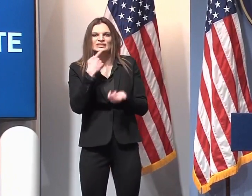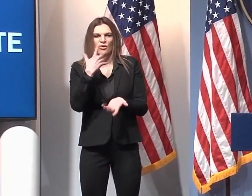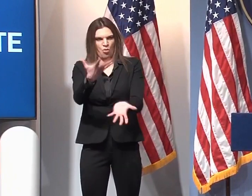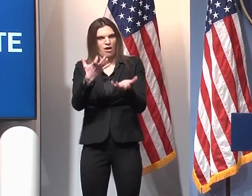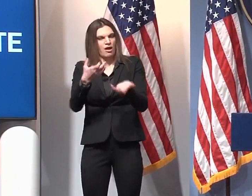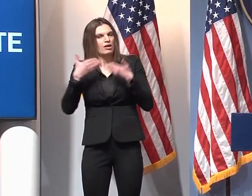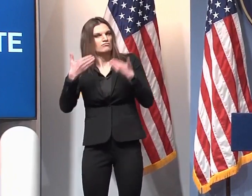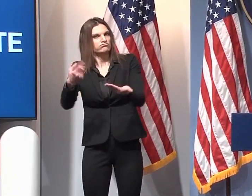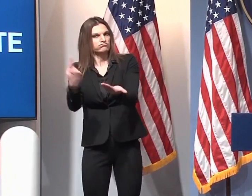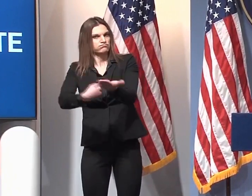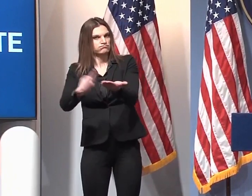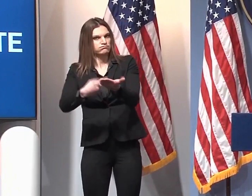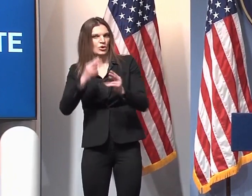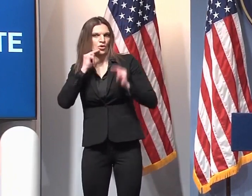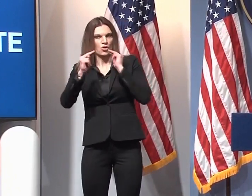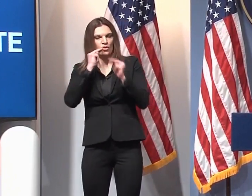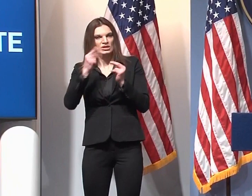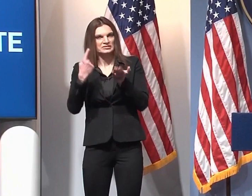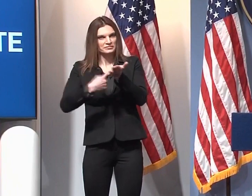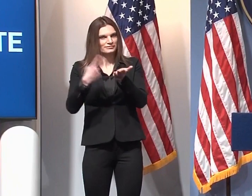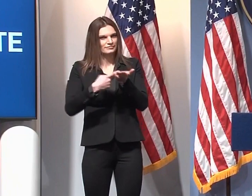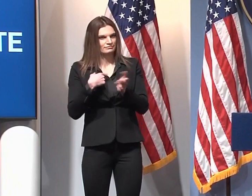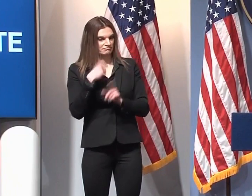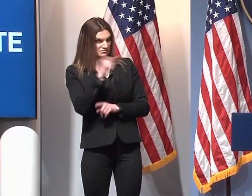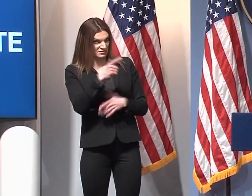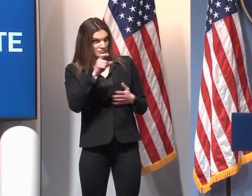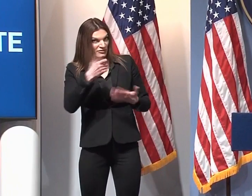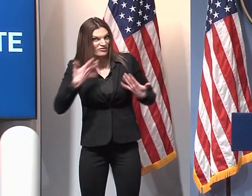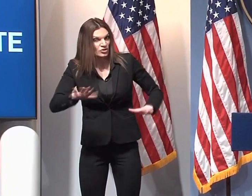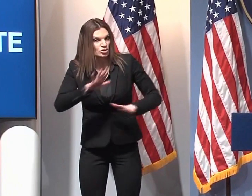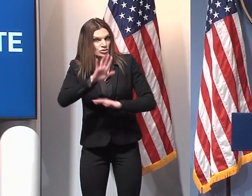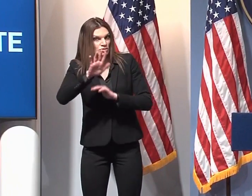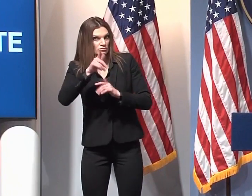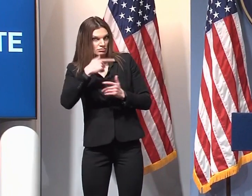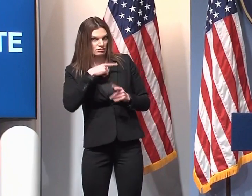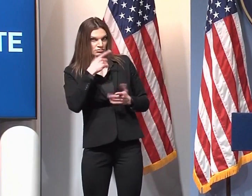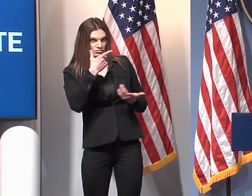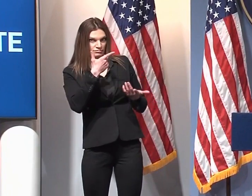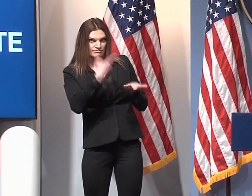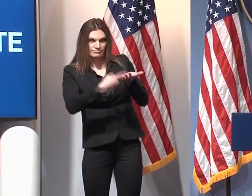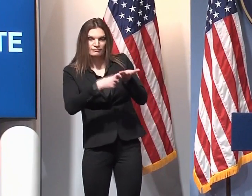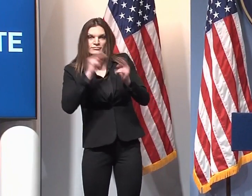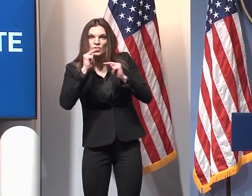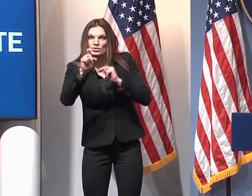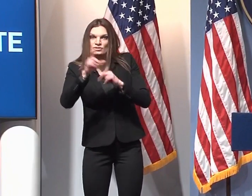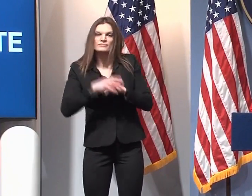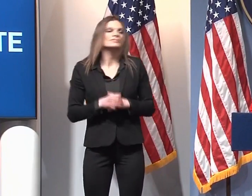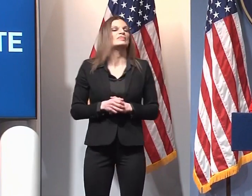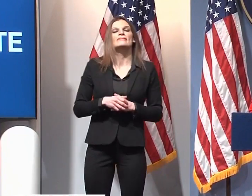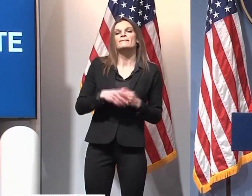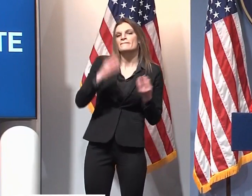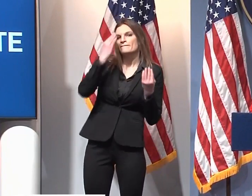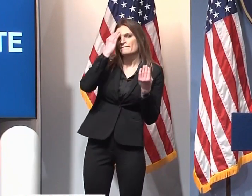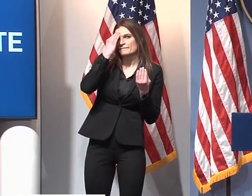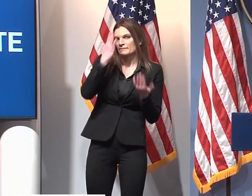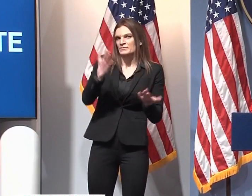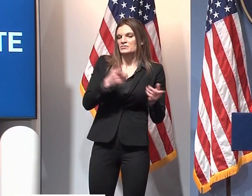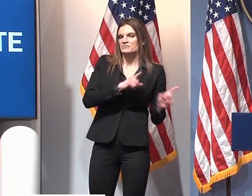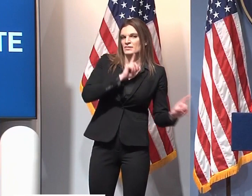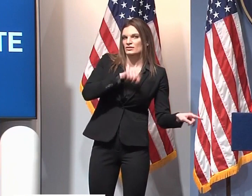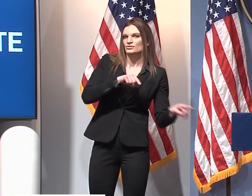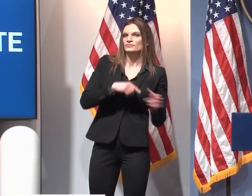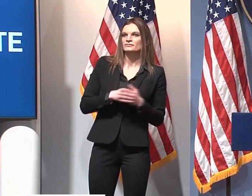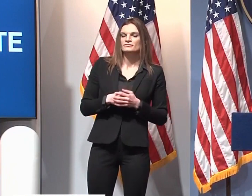begin. Have they begun? What's happening behind the scenes right now on this money? I know that the budget director has had some